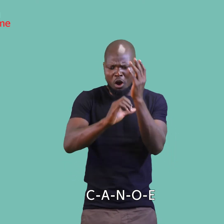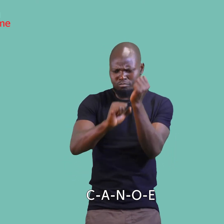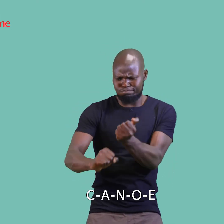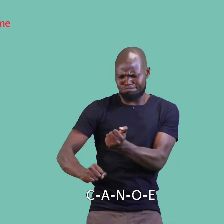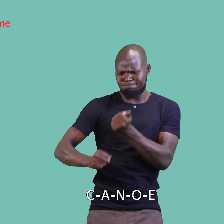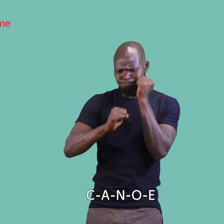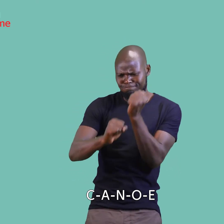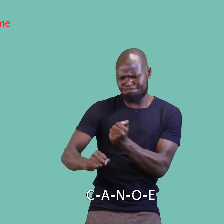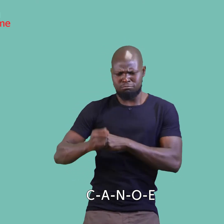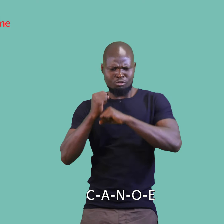Canoe.